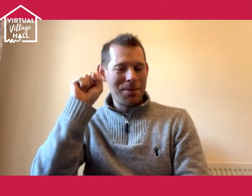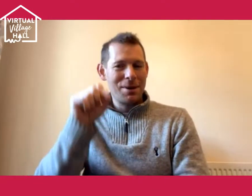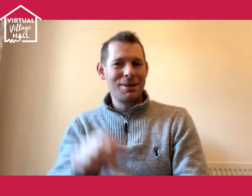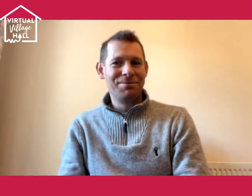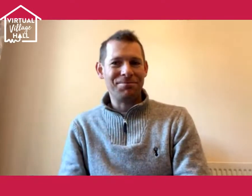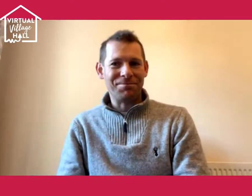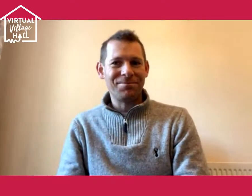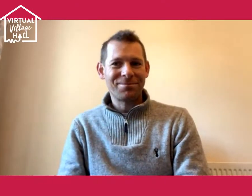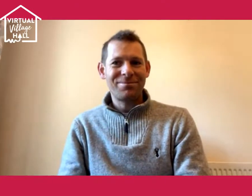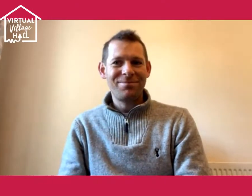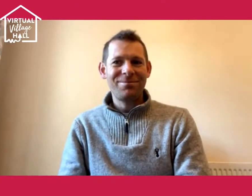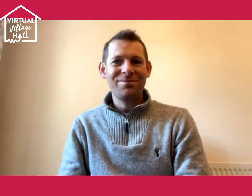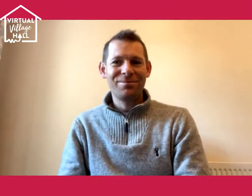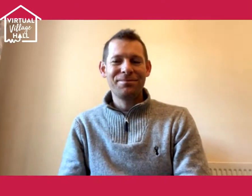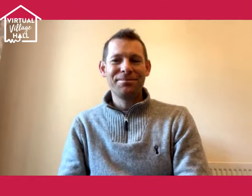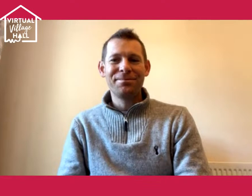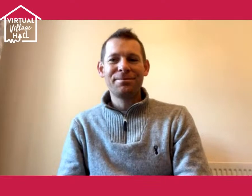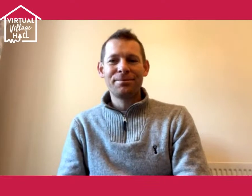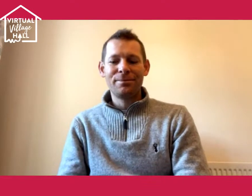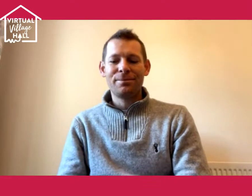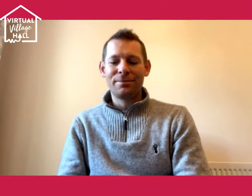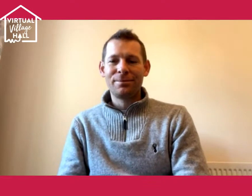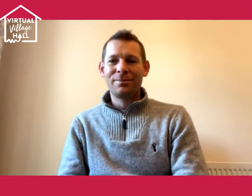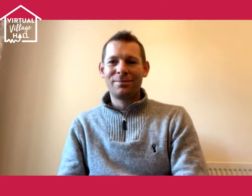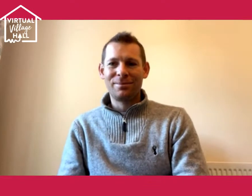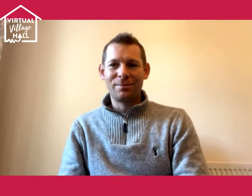Okay, so let's try and remember everything we've covered here.